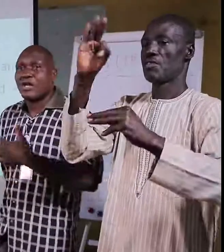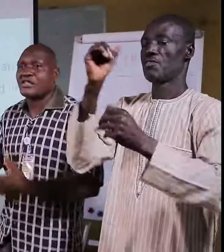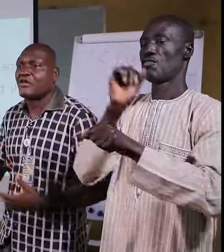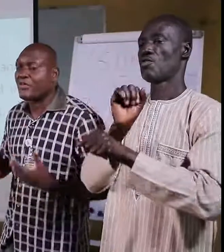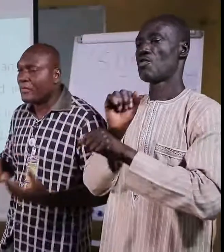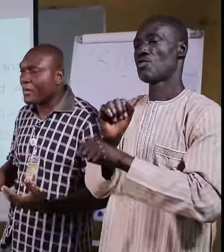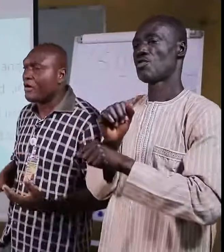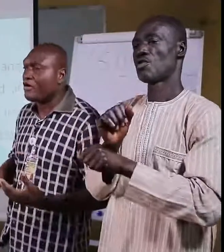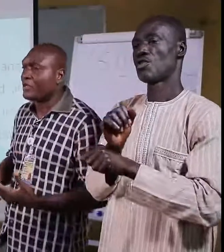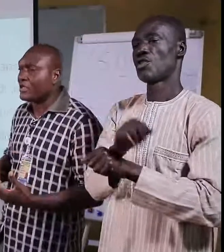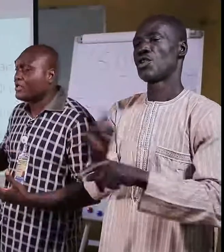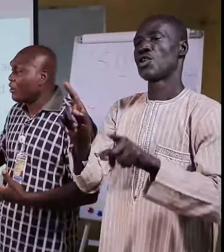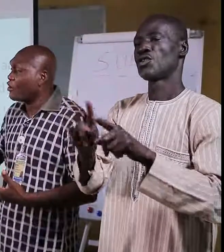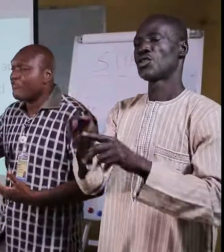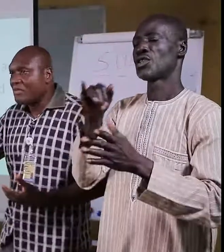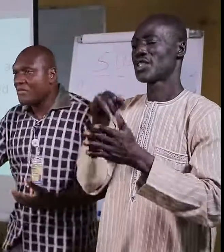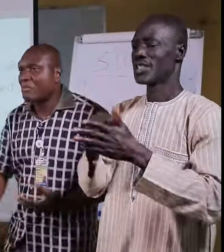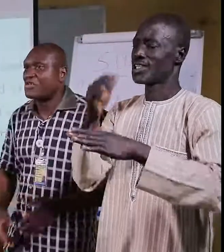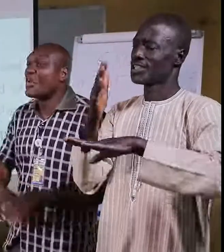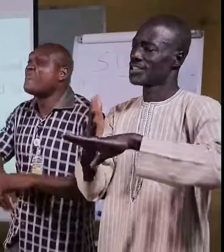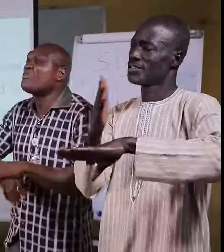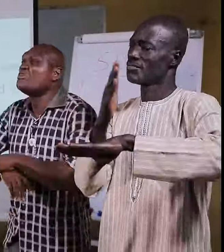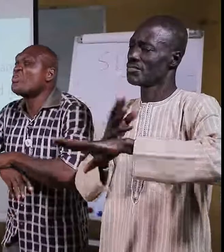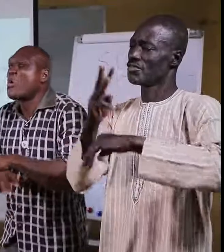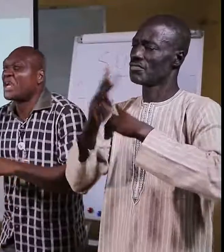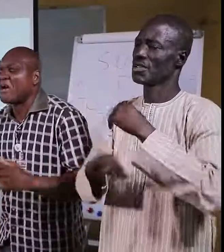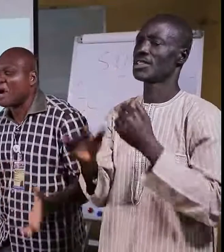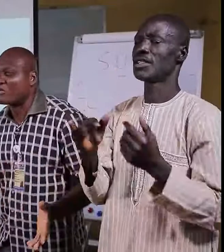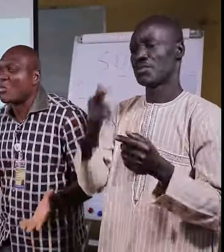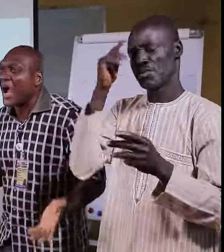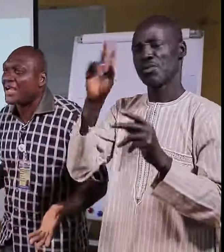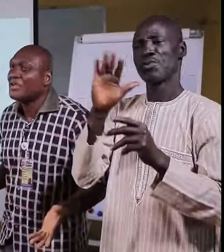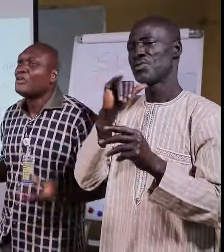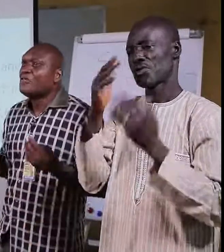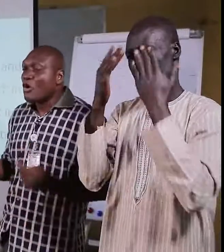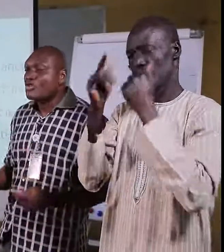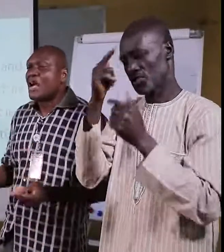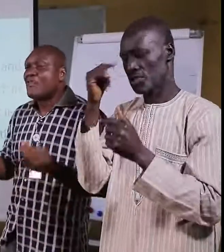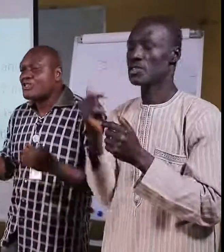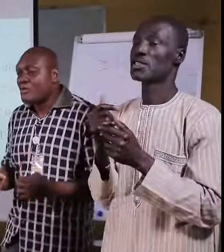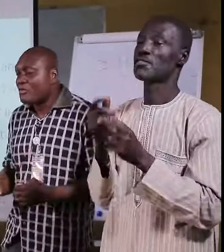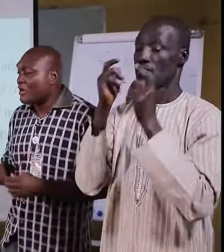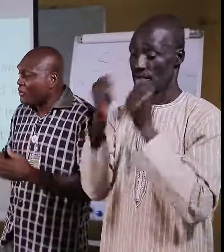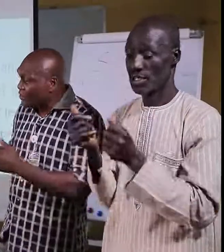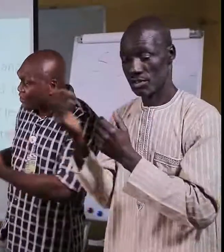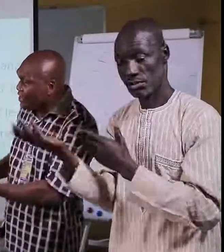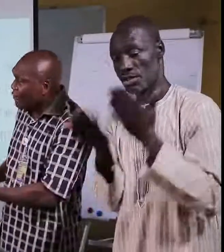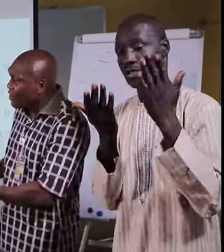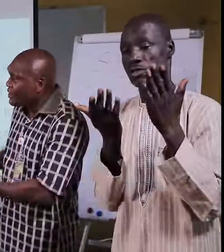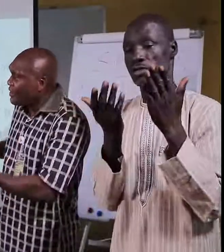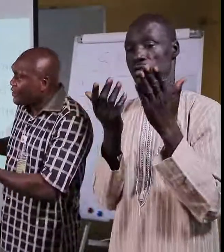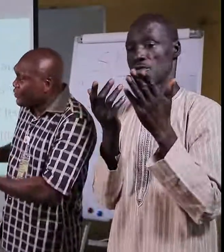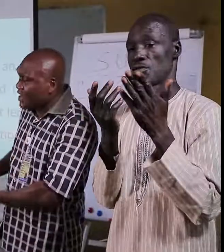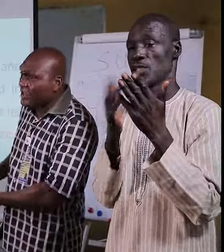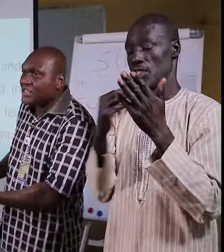the owners of the family members will have nothing to worry about. Why? Because I have seen people that go in the